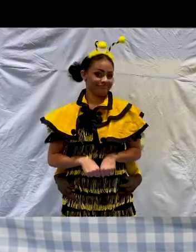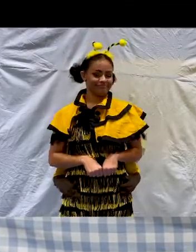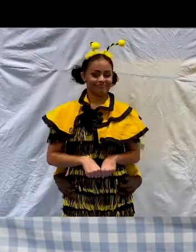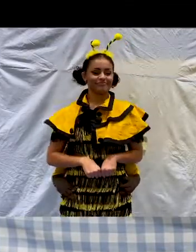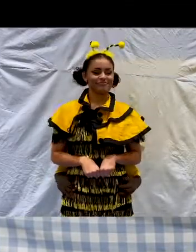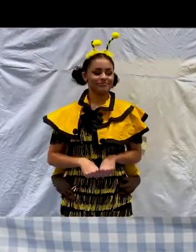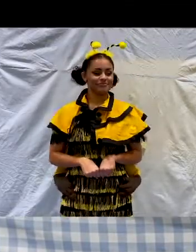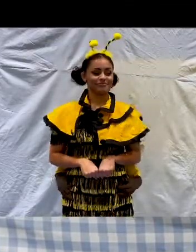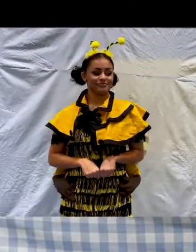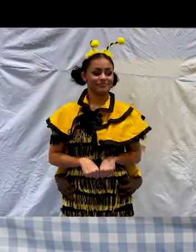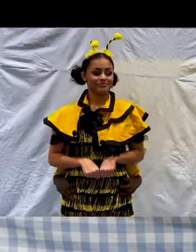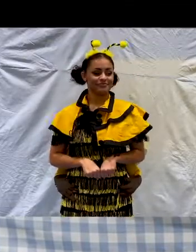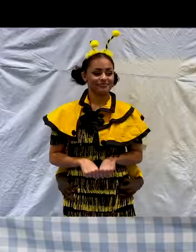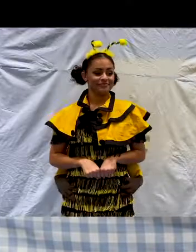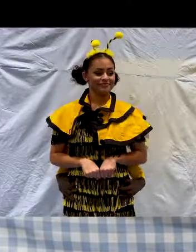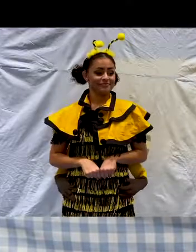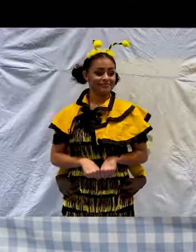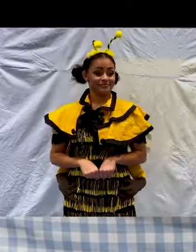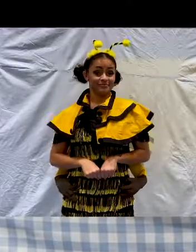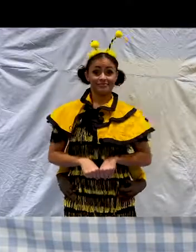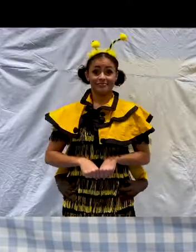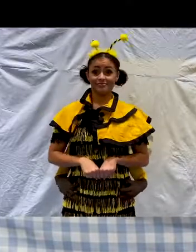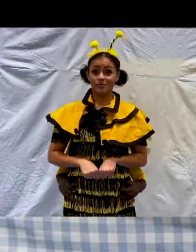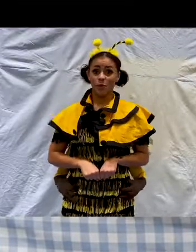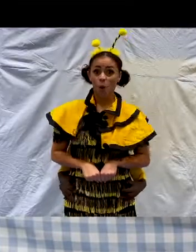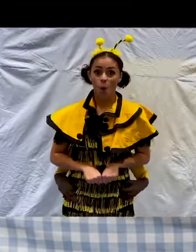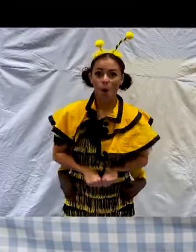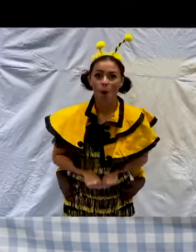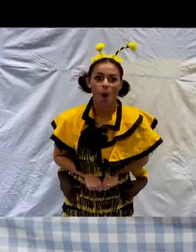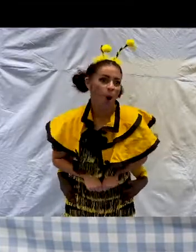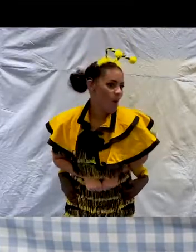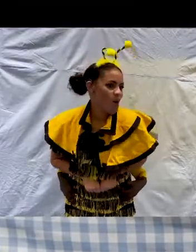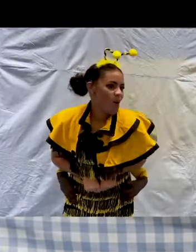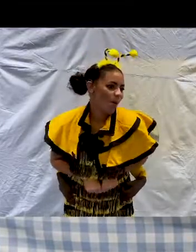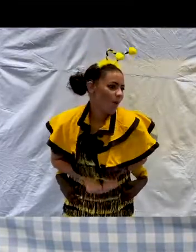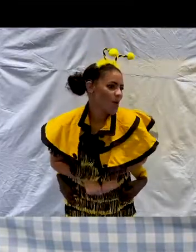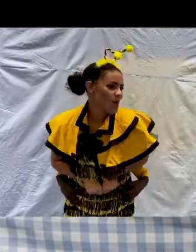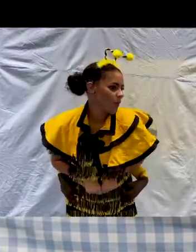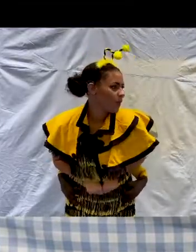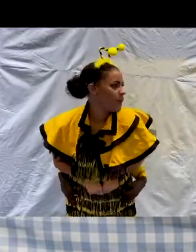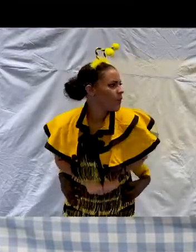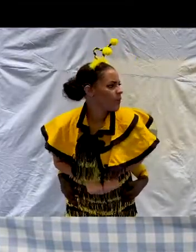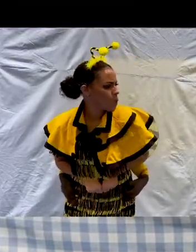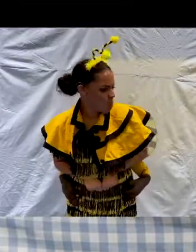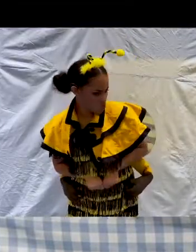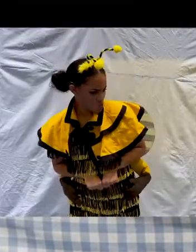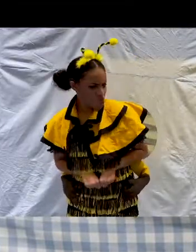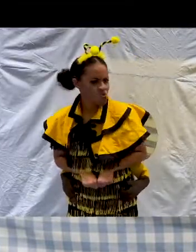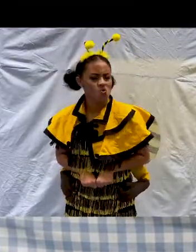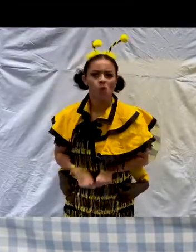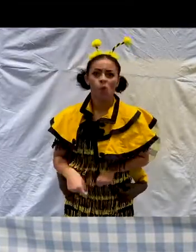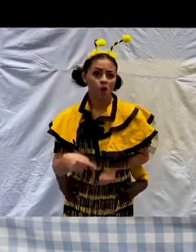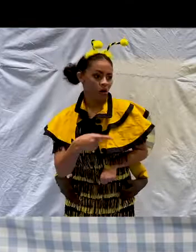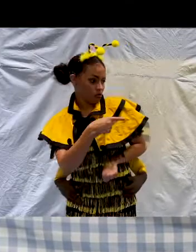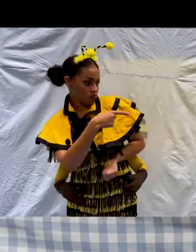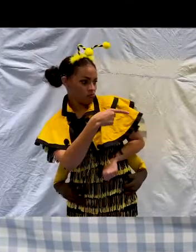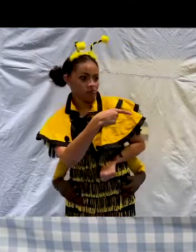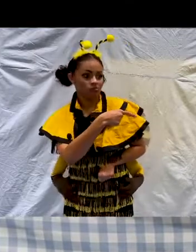universe. I am silver, sparkly, and made up of old